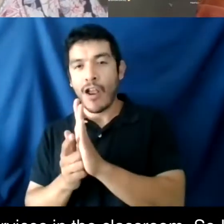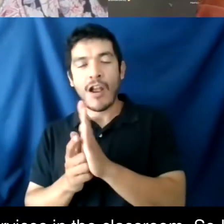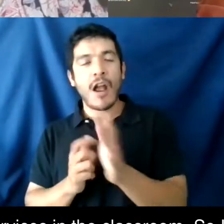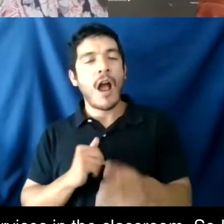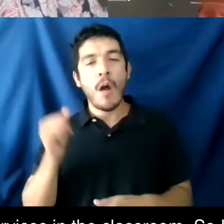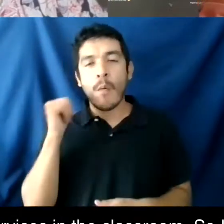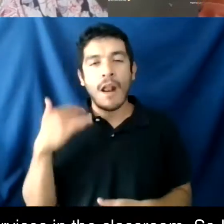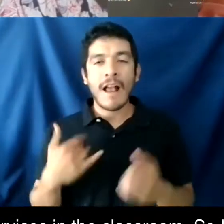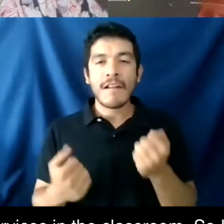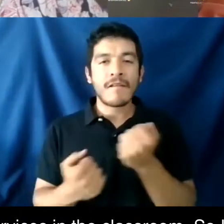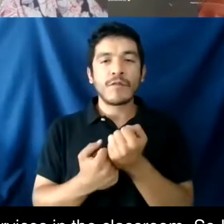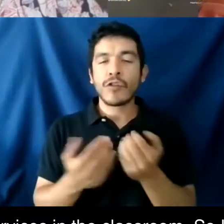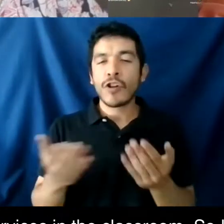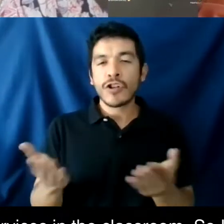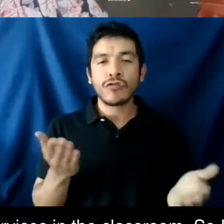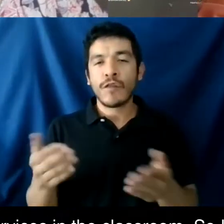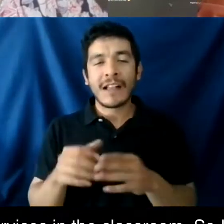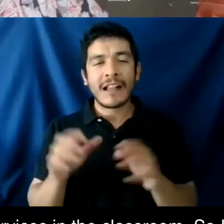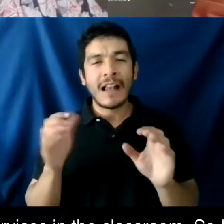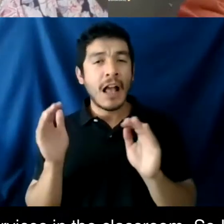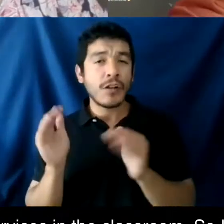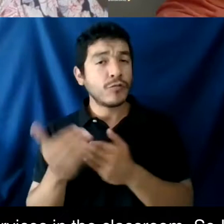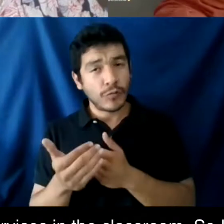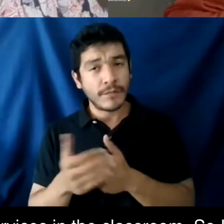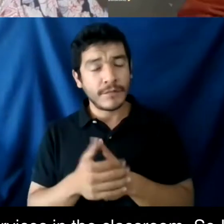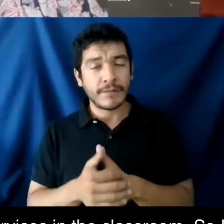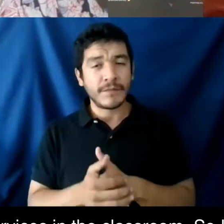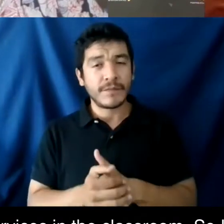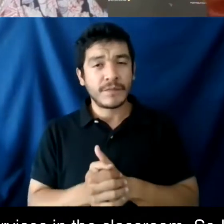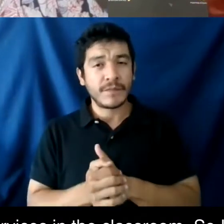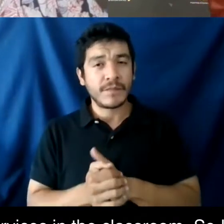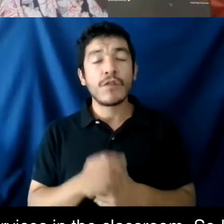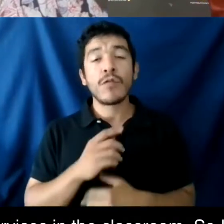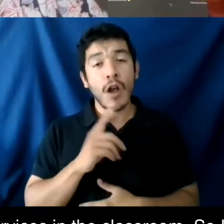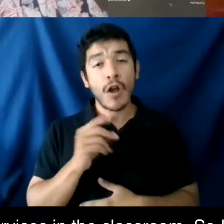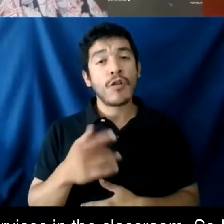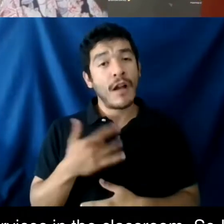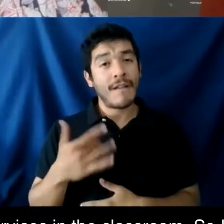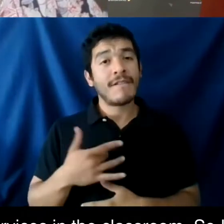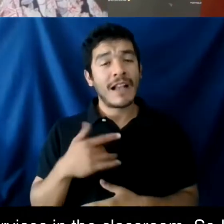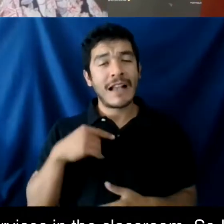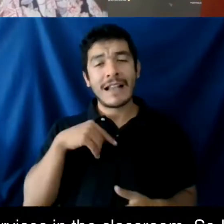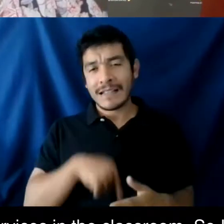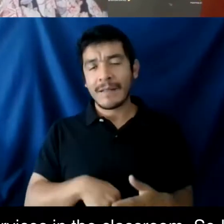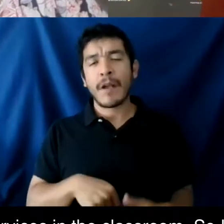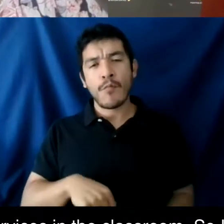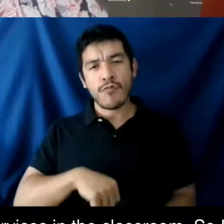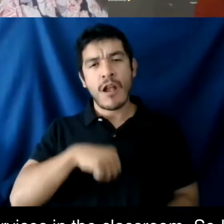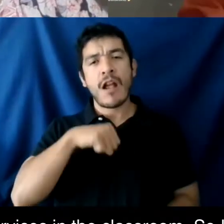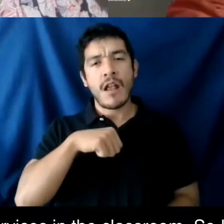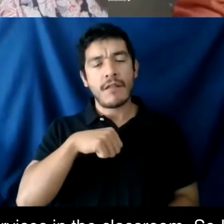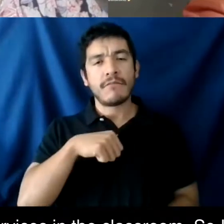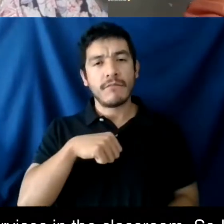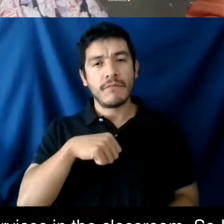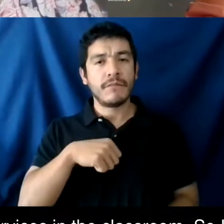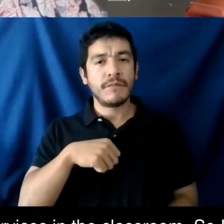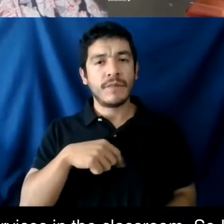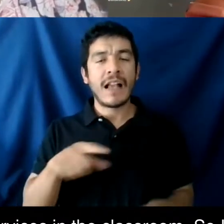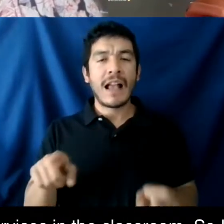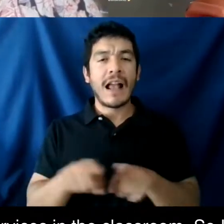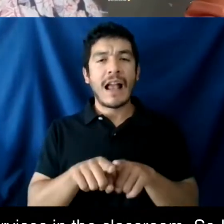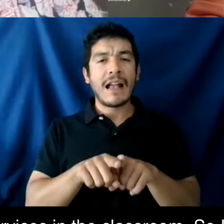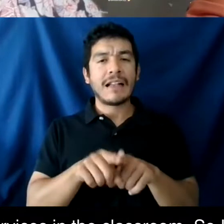have support services in the classroom. So I do feel a deep sense of pride as an